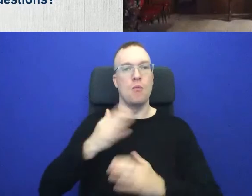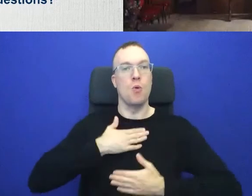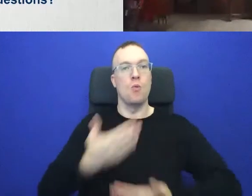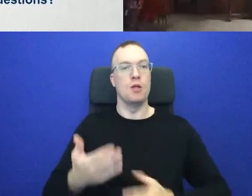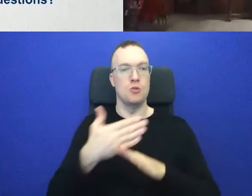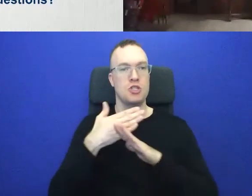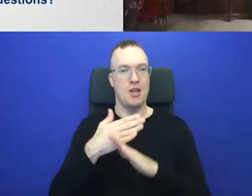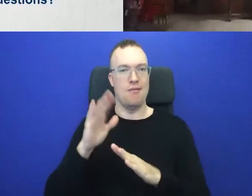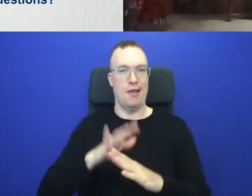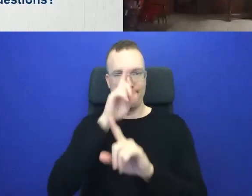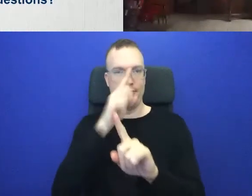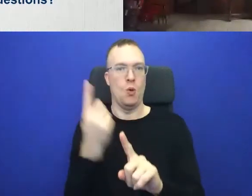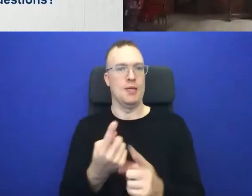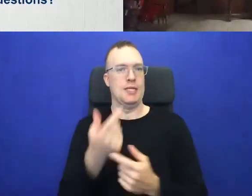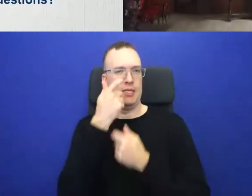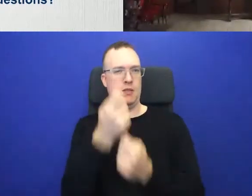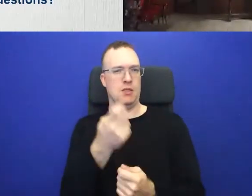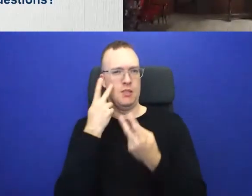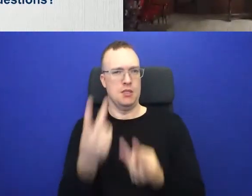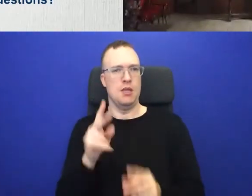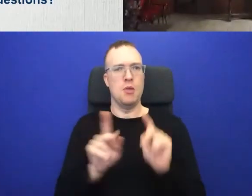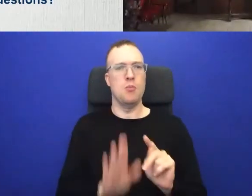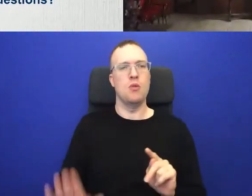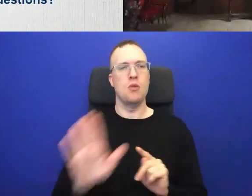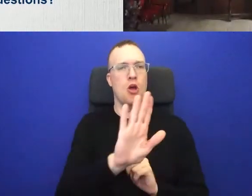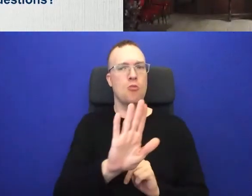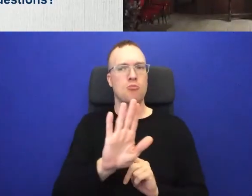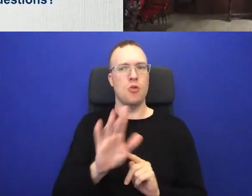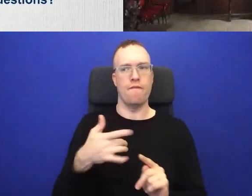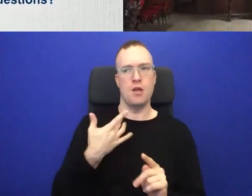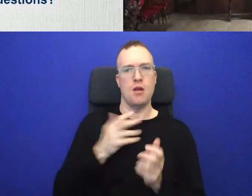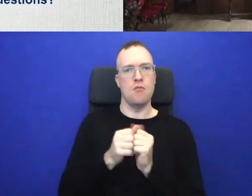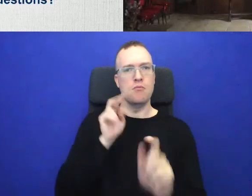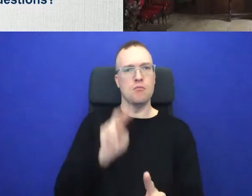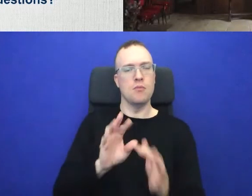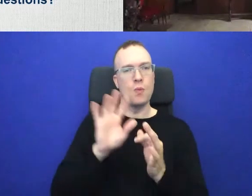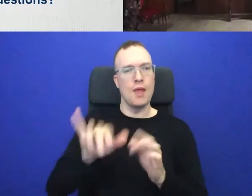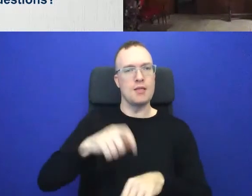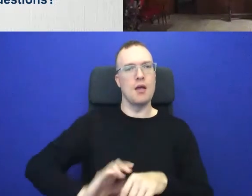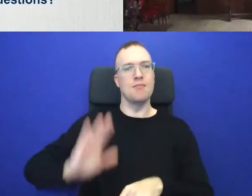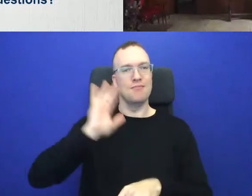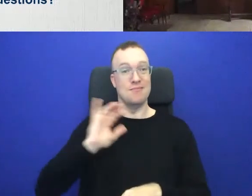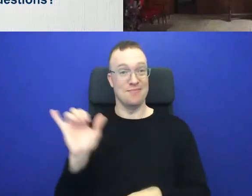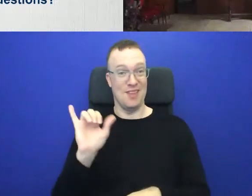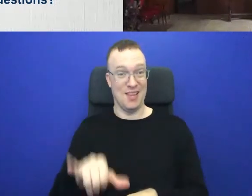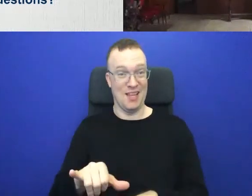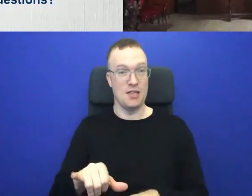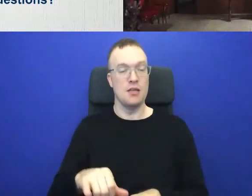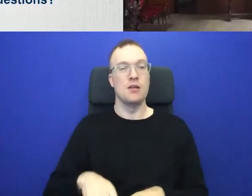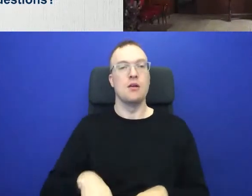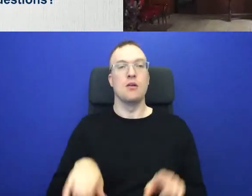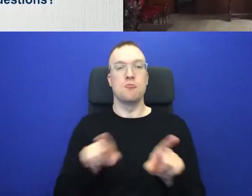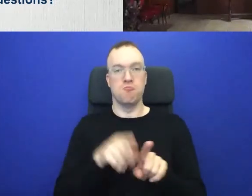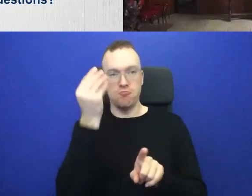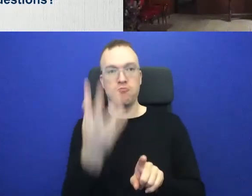share, because that's what's always interesting, people's impressions at the time and how those change. And so, as I said, we